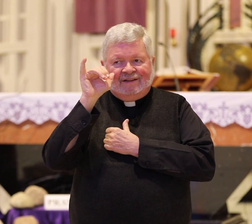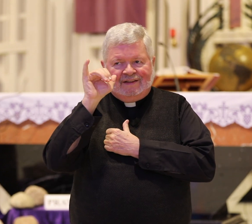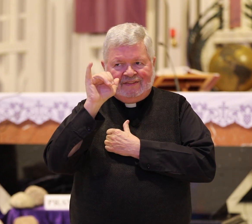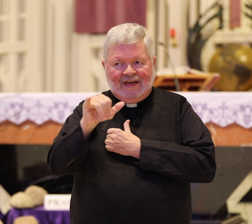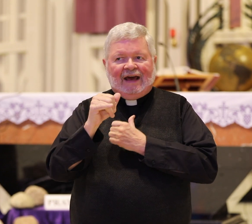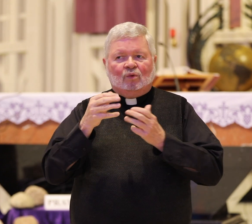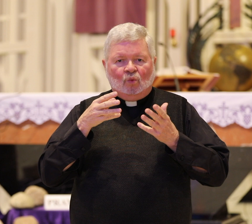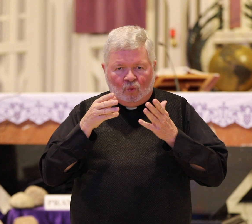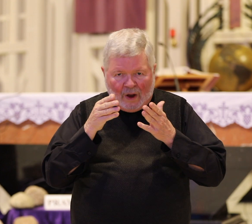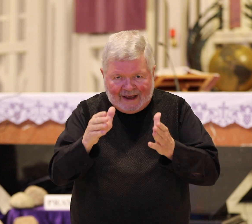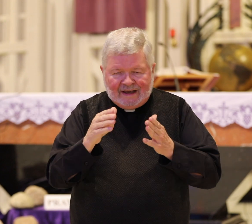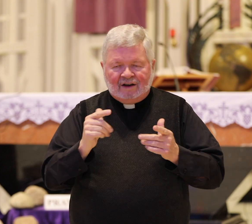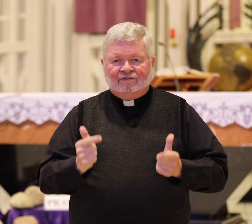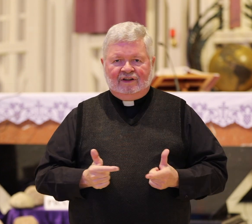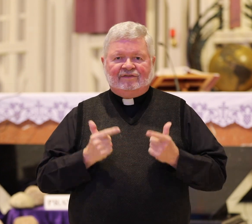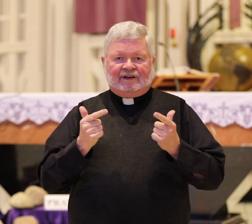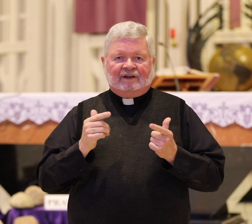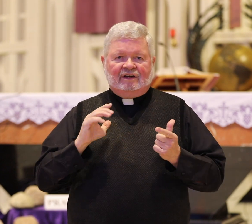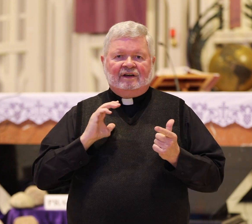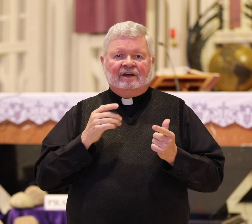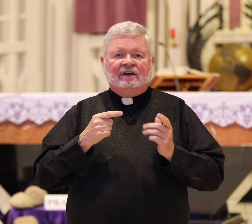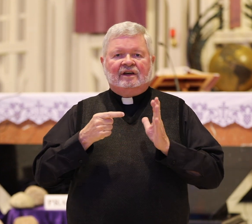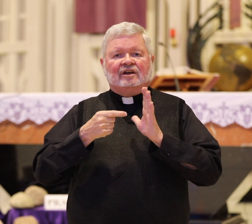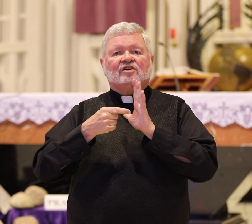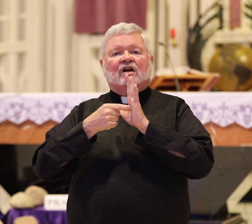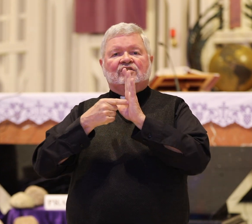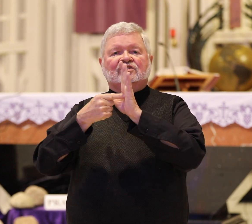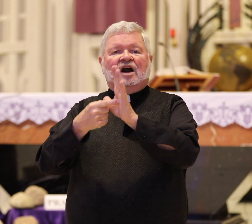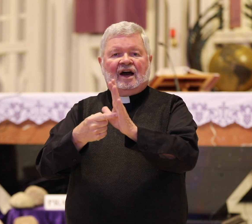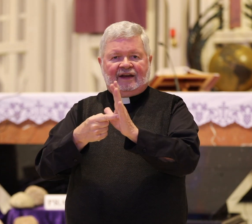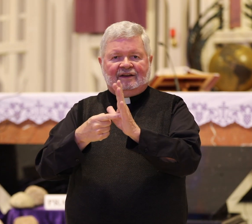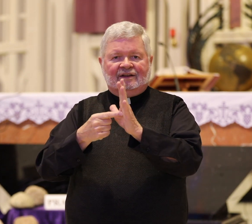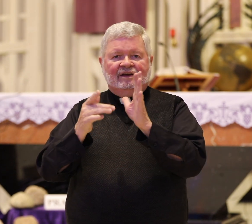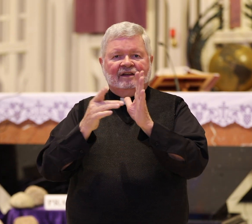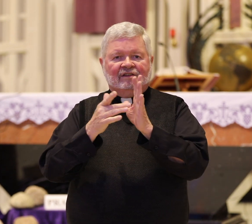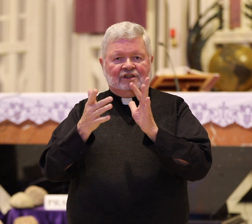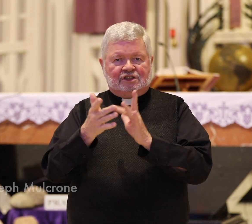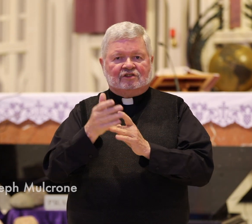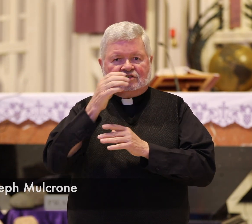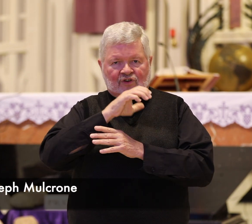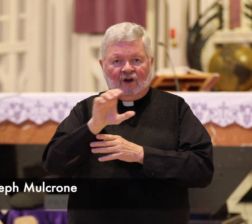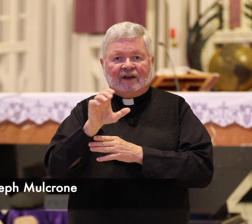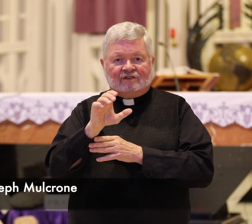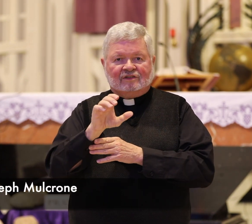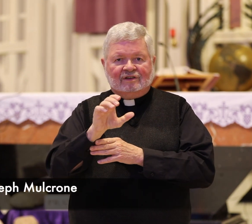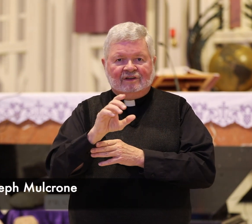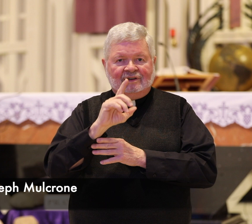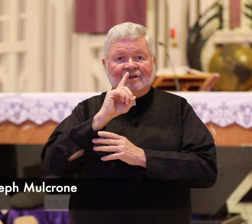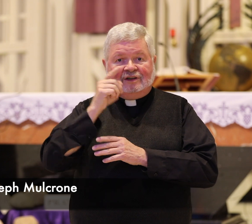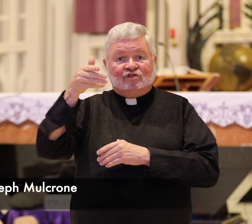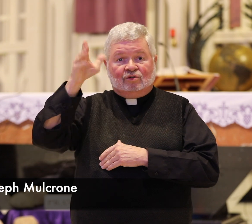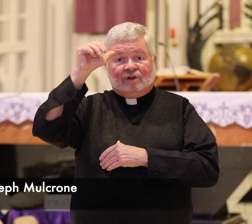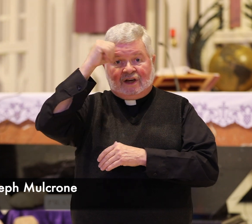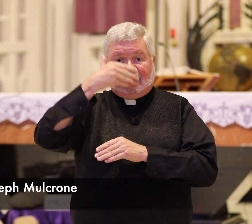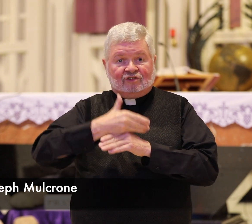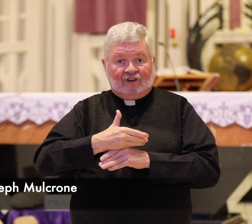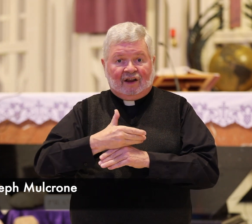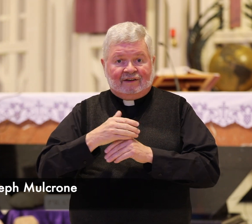And that way of living is our sign that Jesus Christ is truly God's Son.